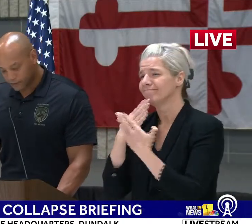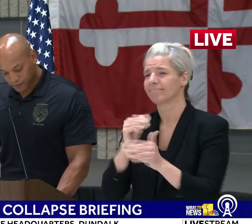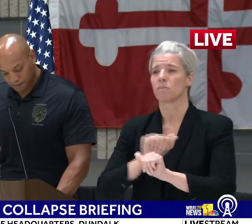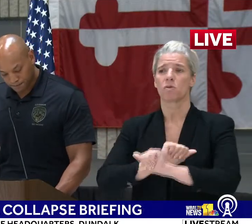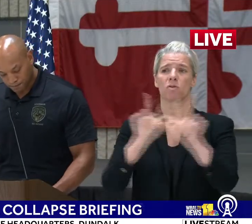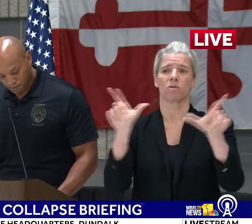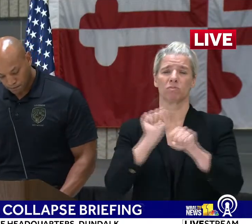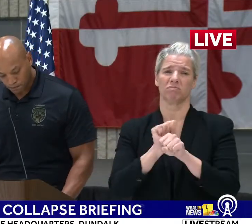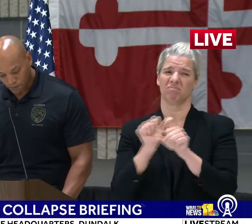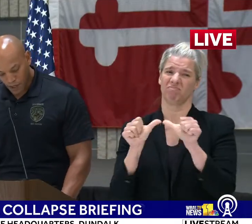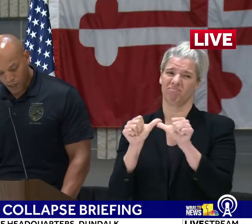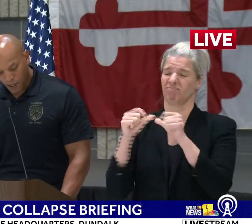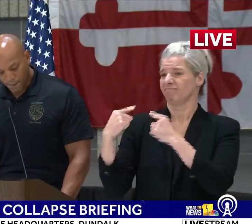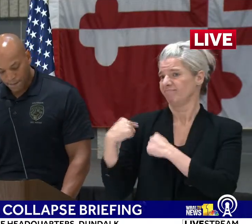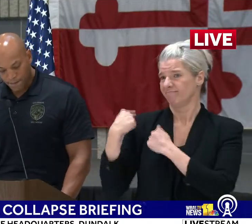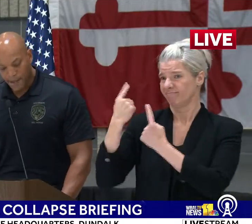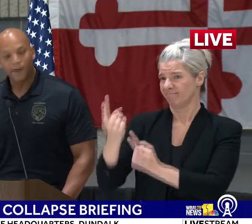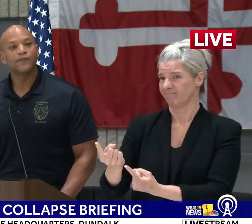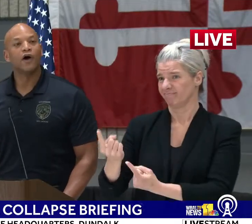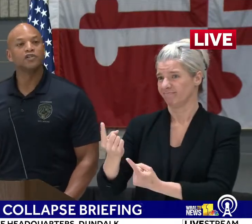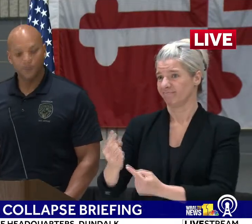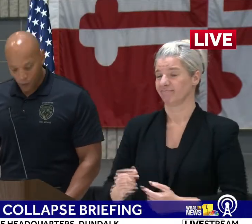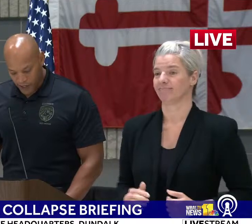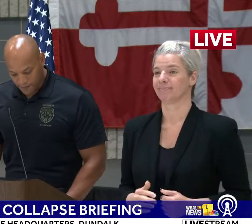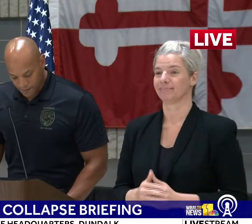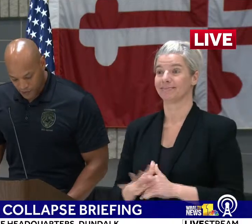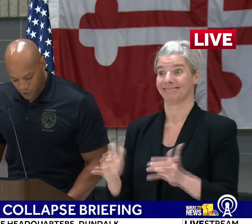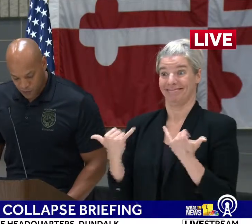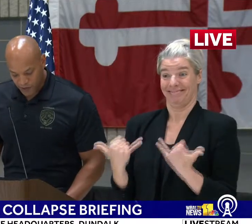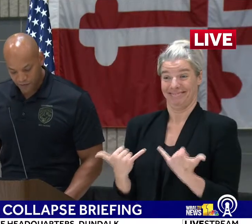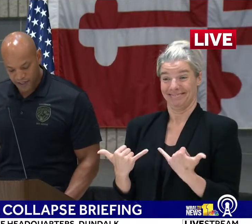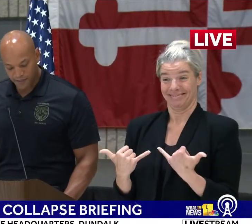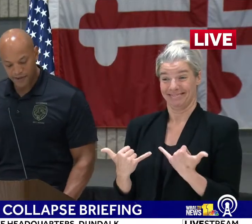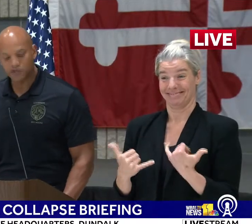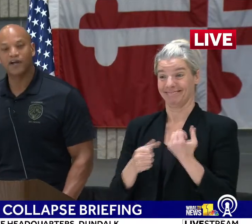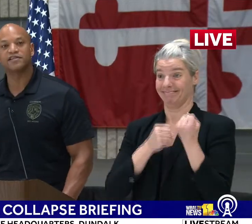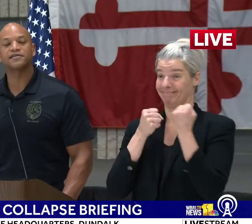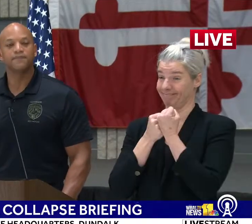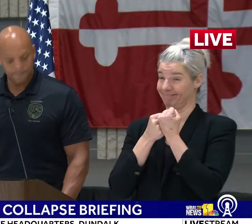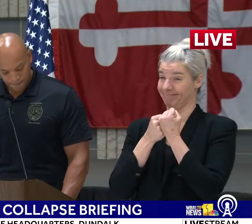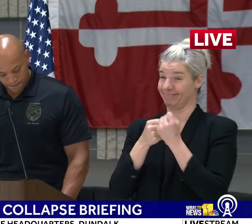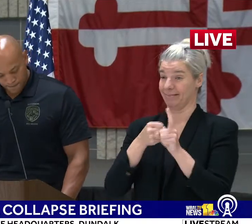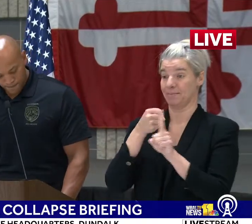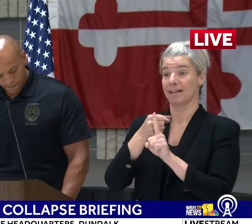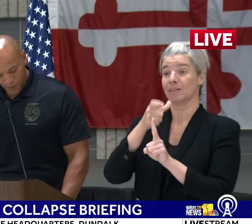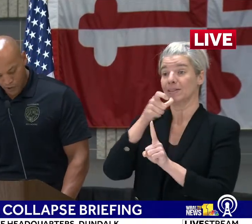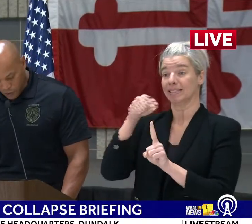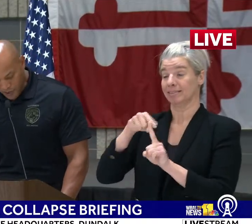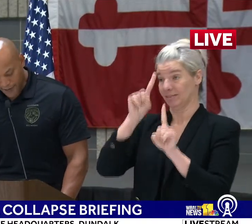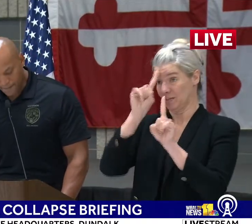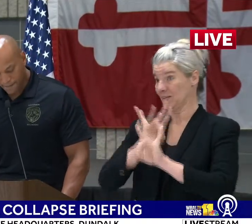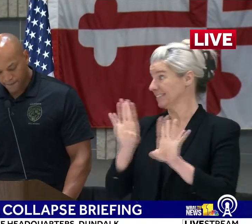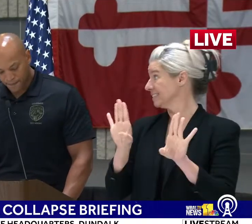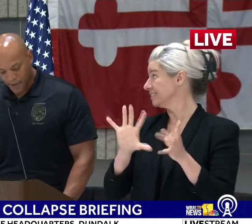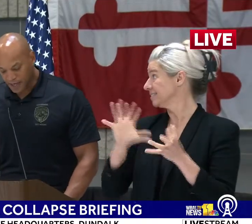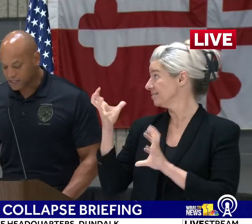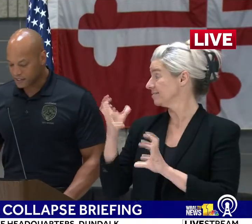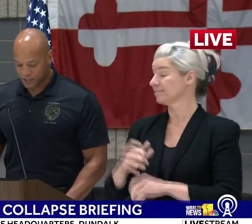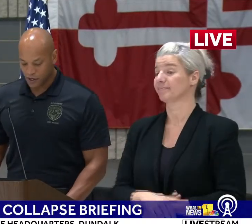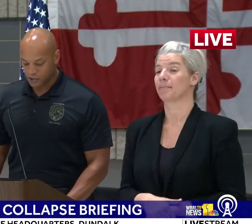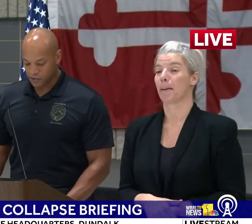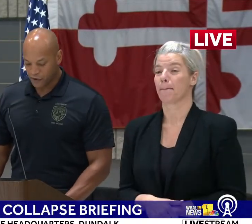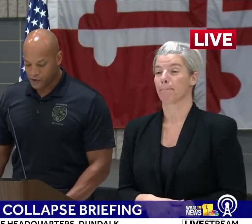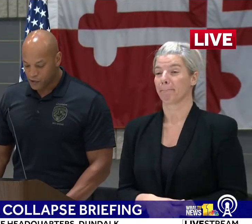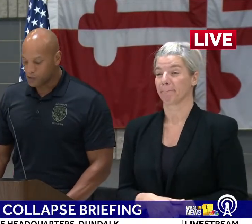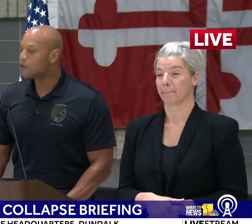all continue to do on this. Now, on supporting those who have been affected by this crisis. On Tuesday,